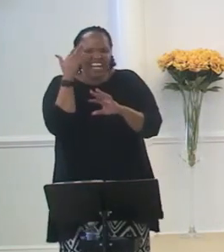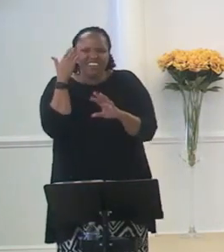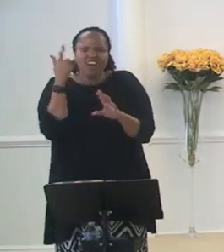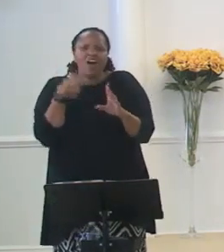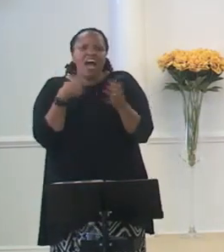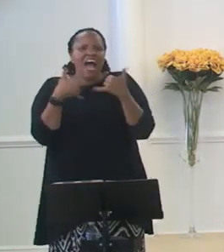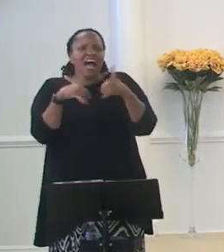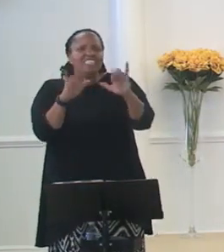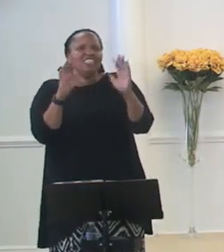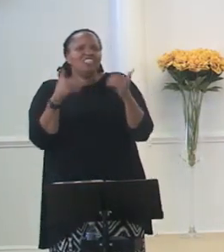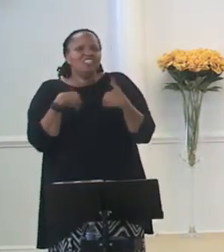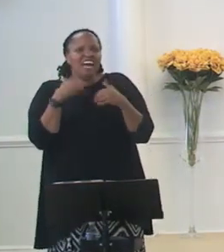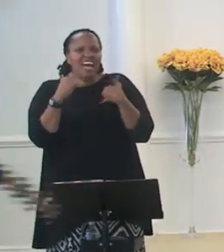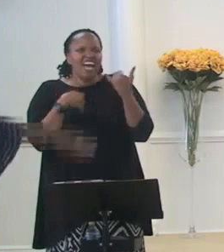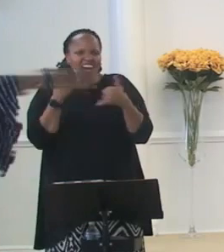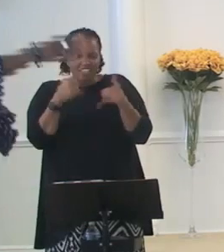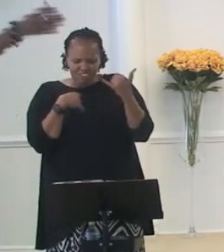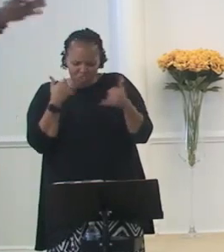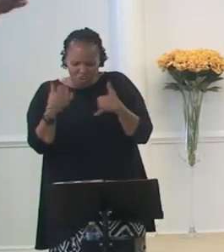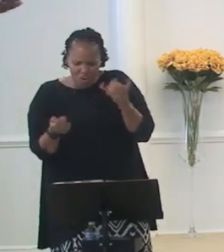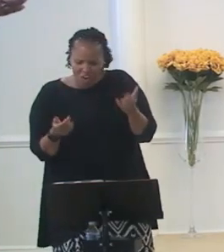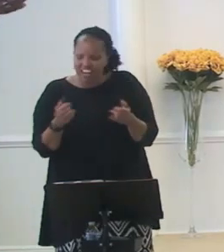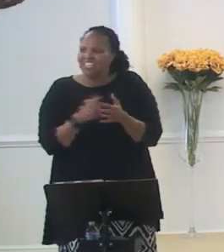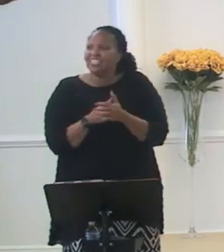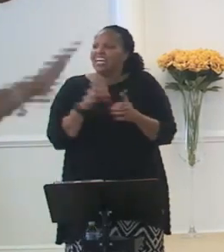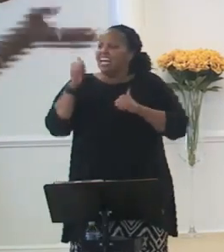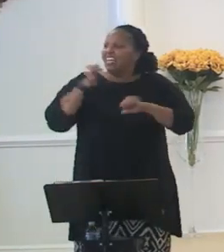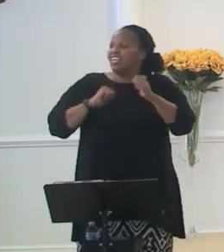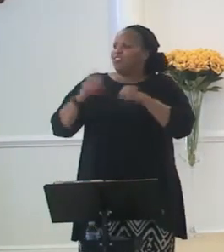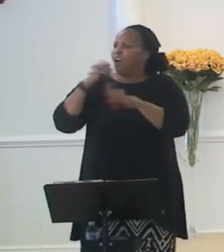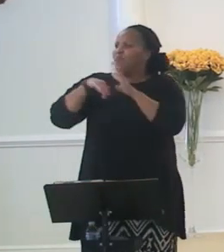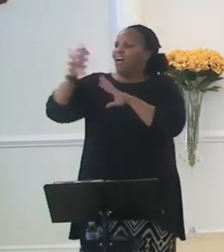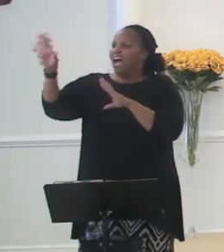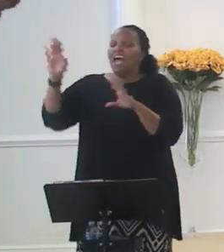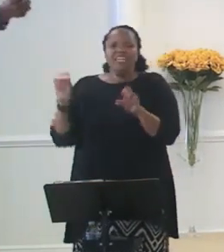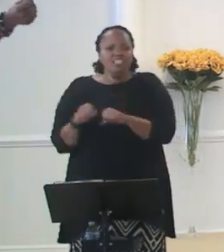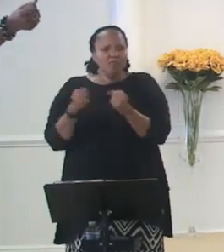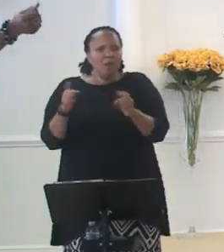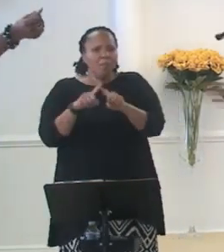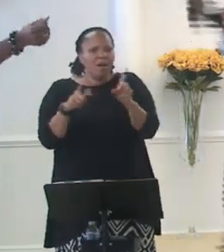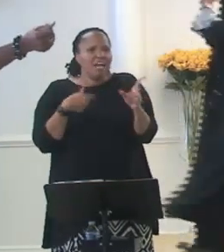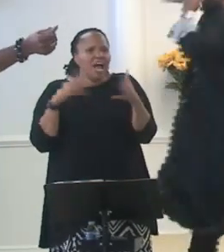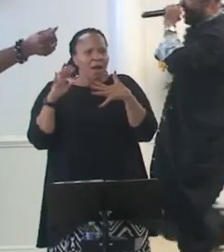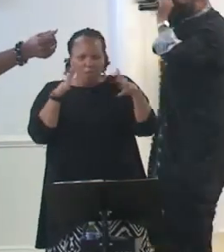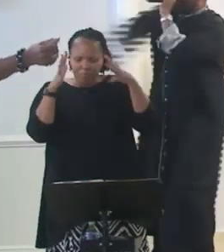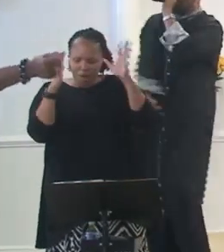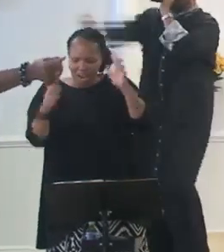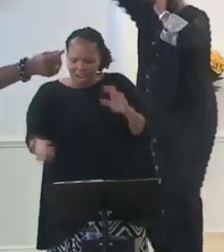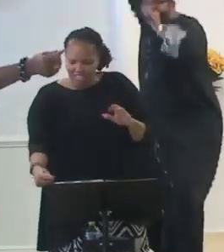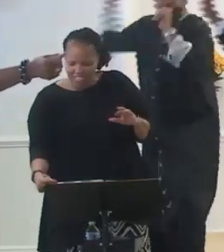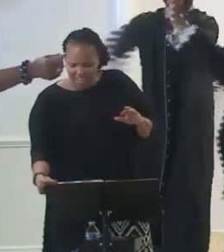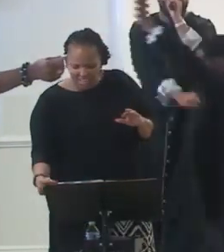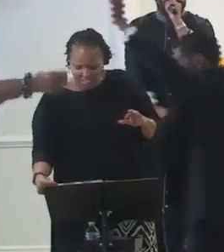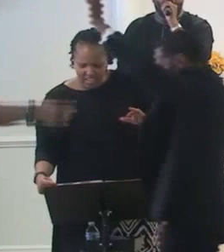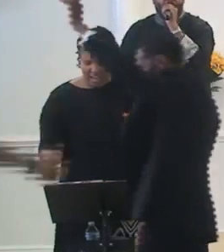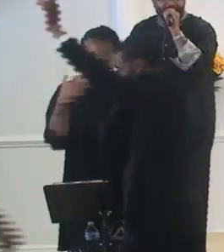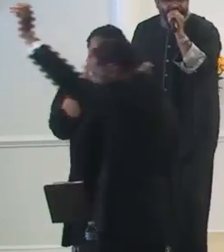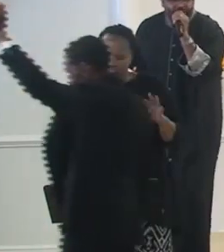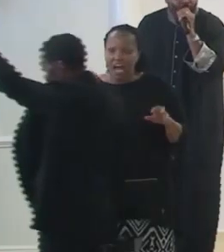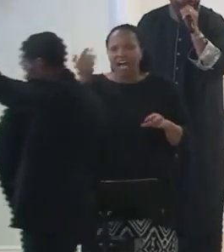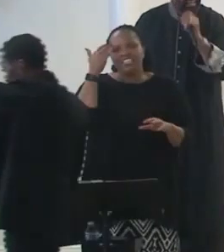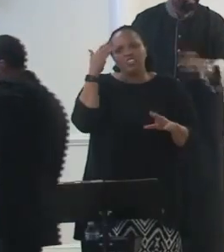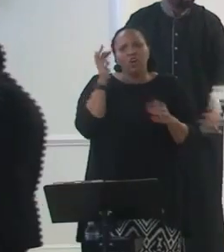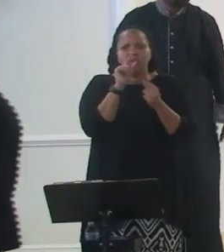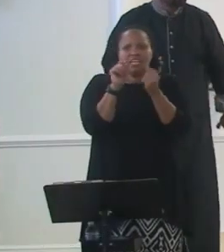I still got joy. His drama and his brokenness, but I give God praise. God knows exactly what